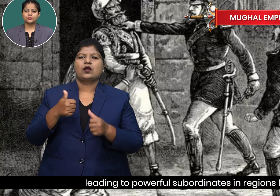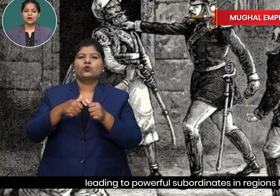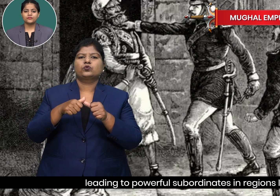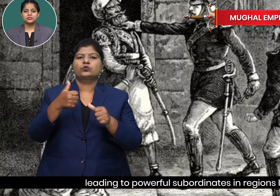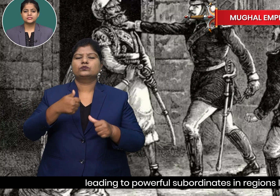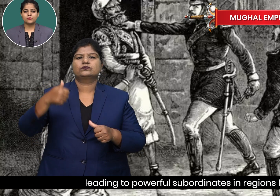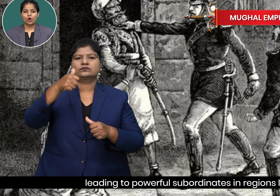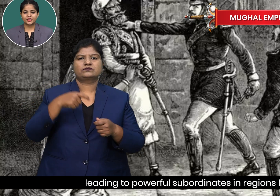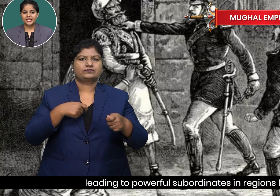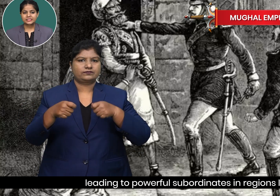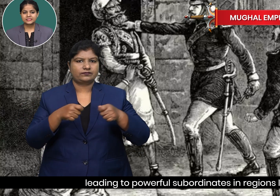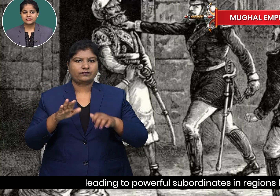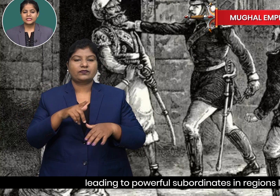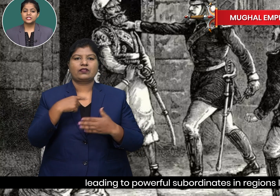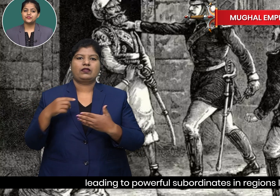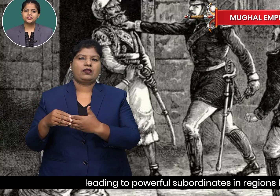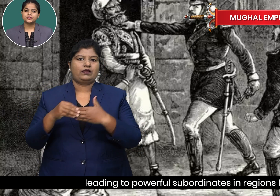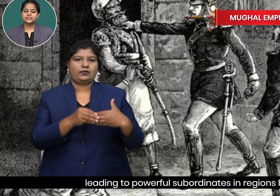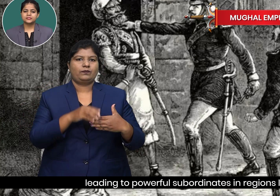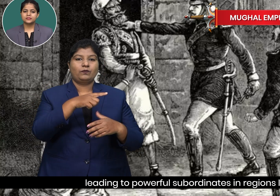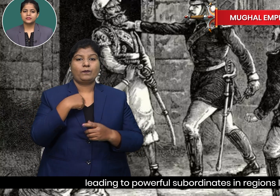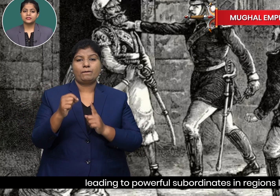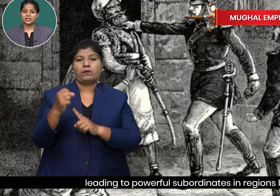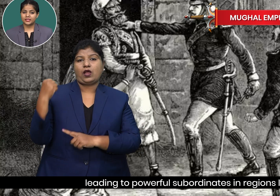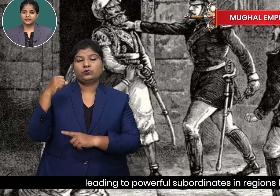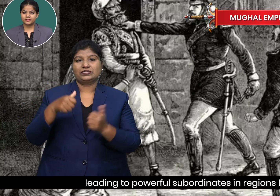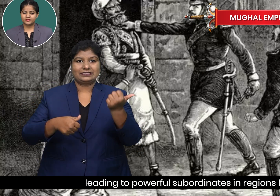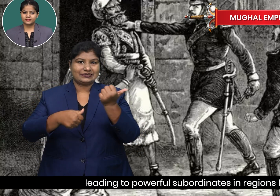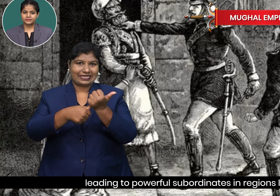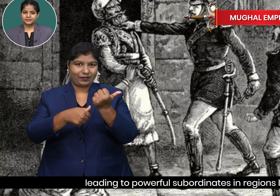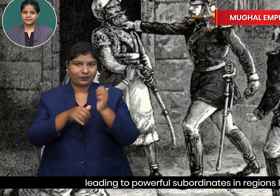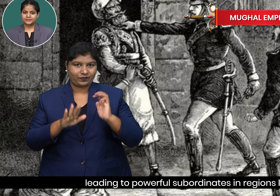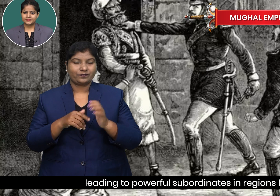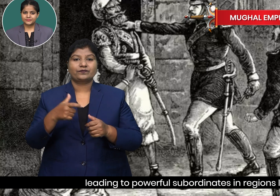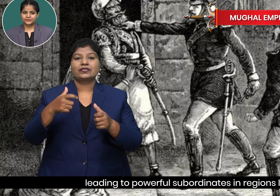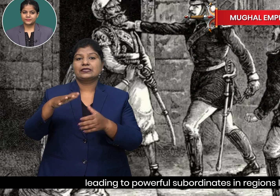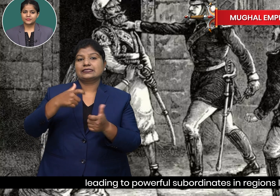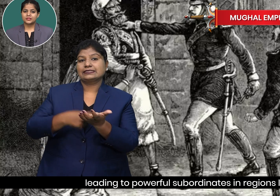leading to powerful subordinates in regions like